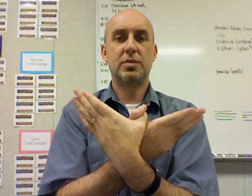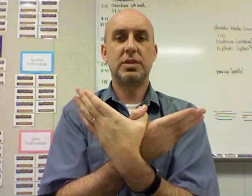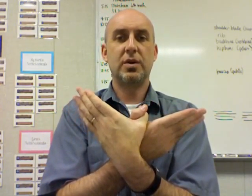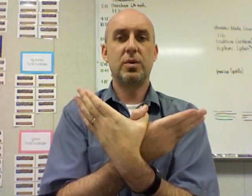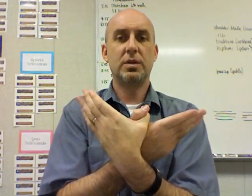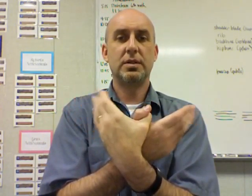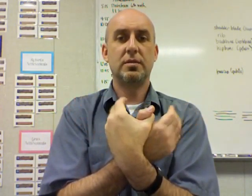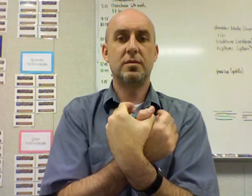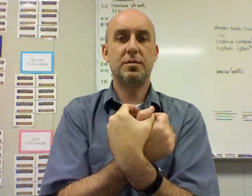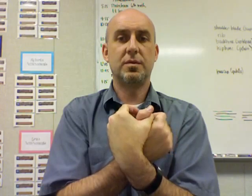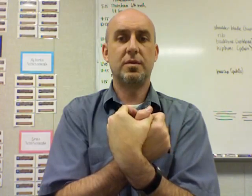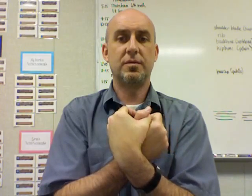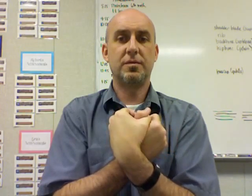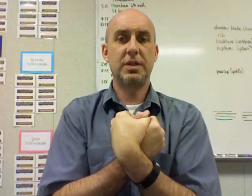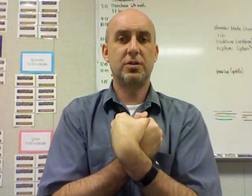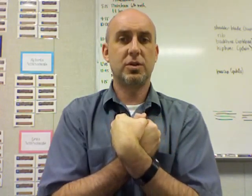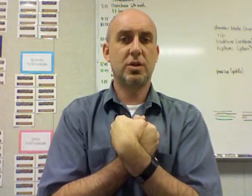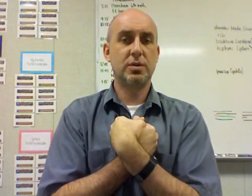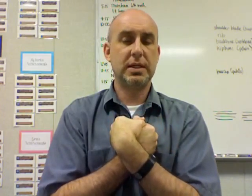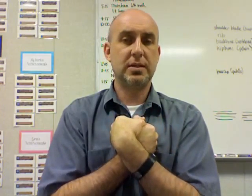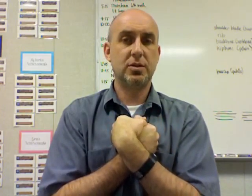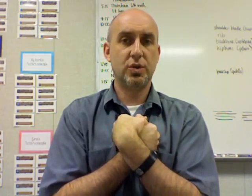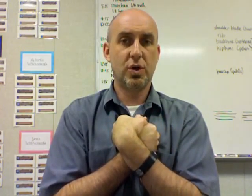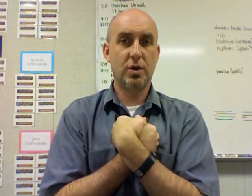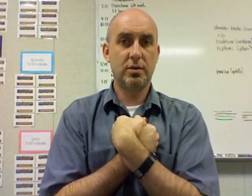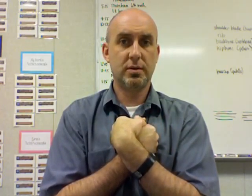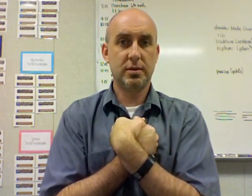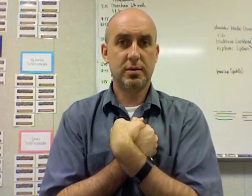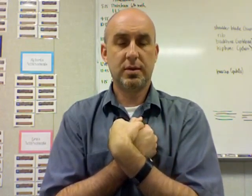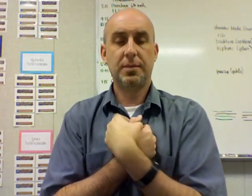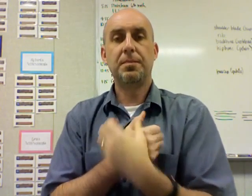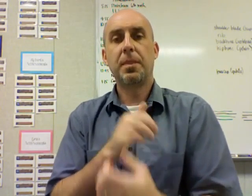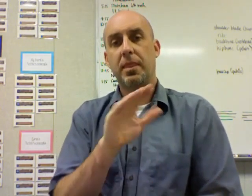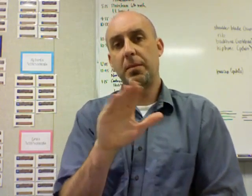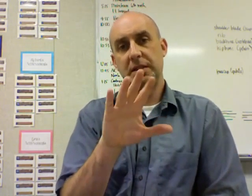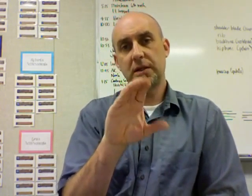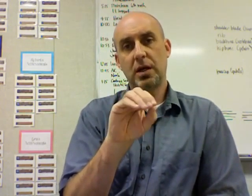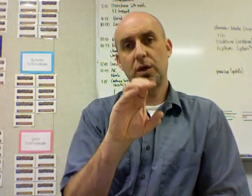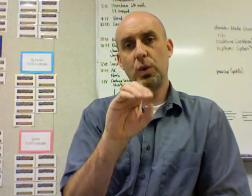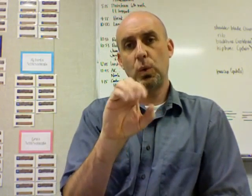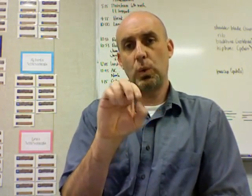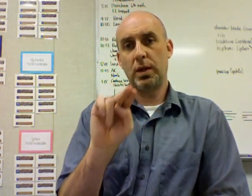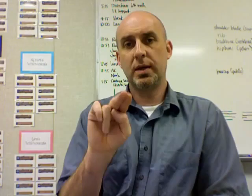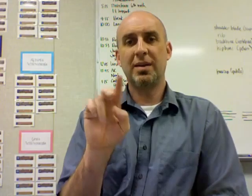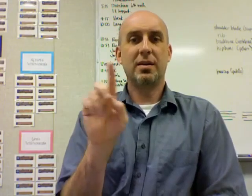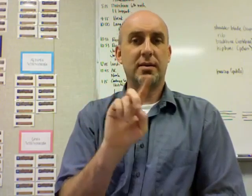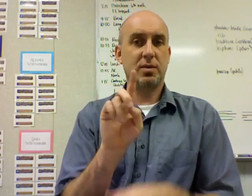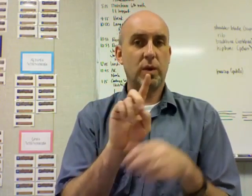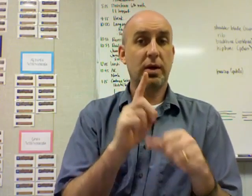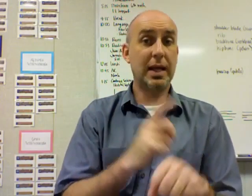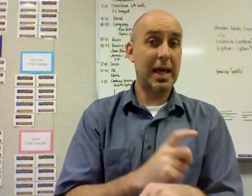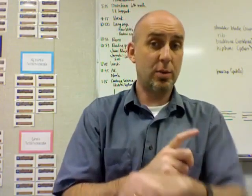stay hooked, the fingers close into your heart. It means cocoon. It's where a